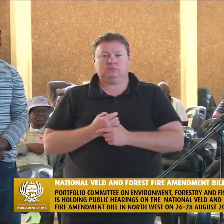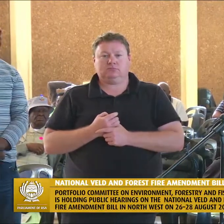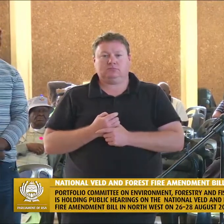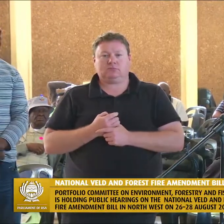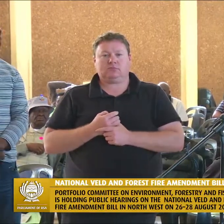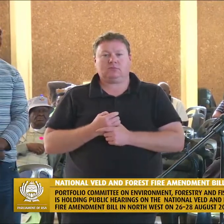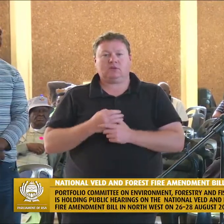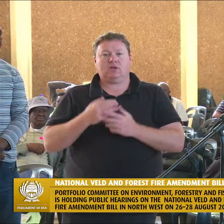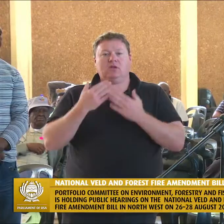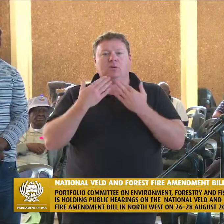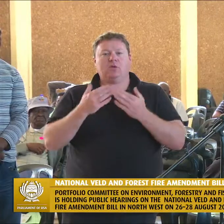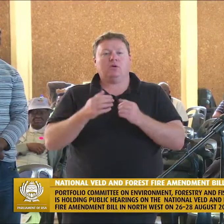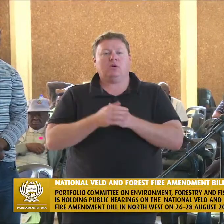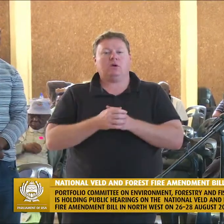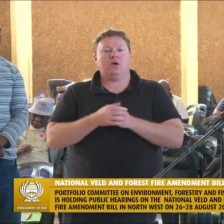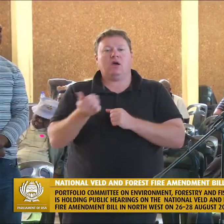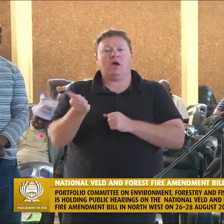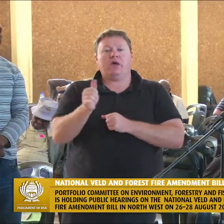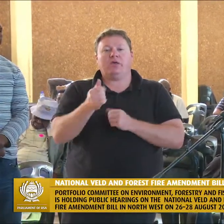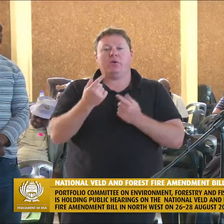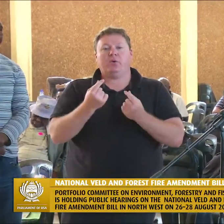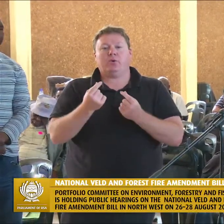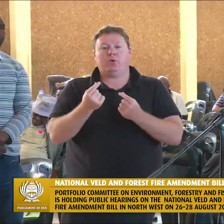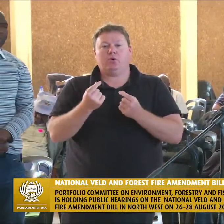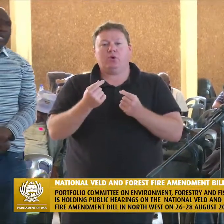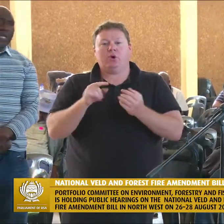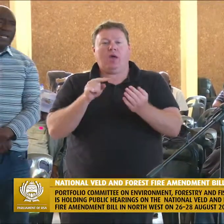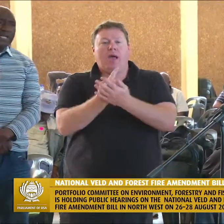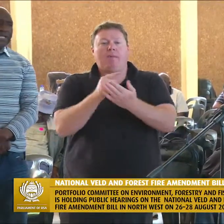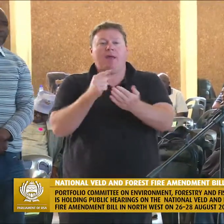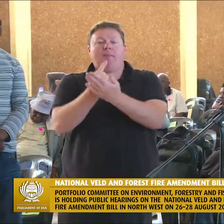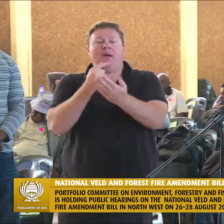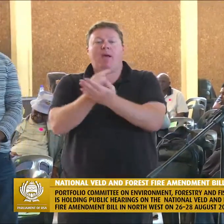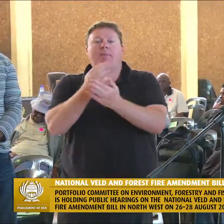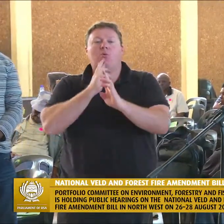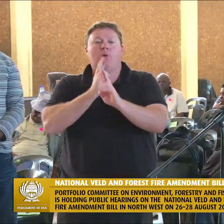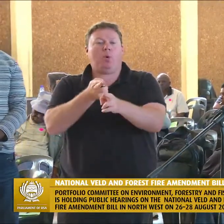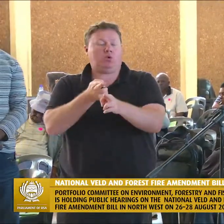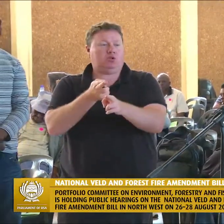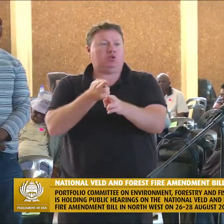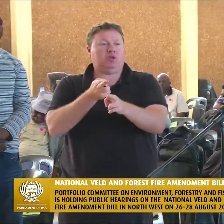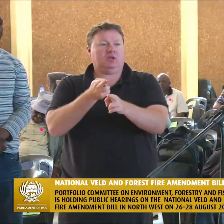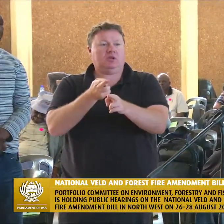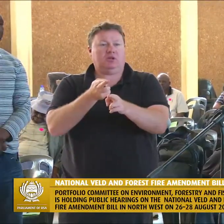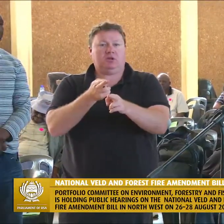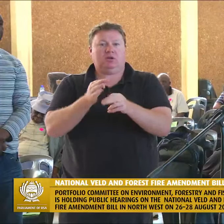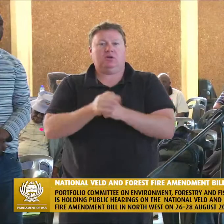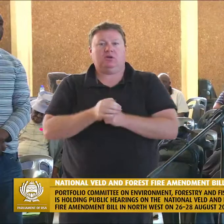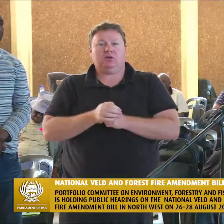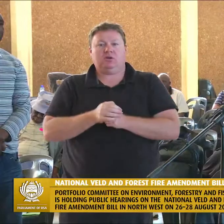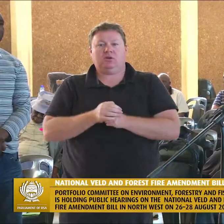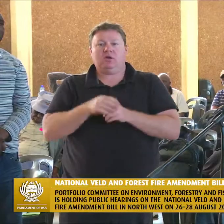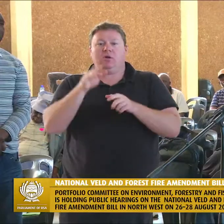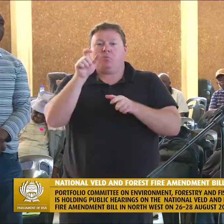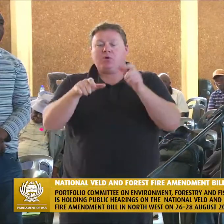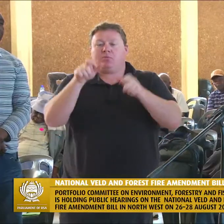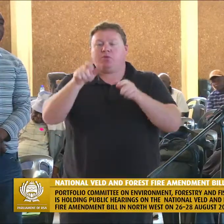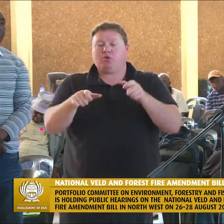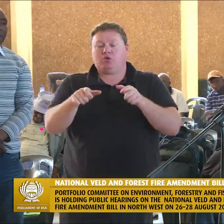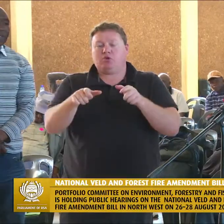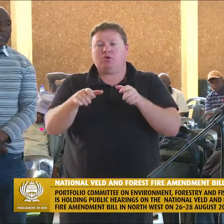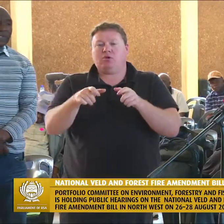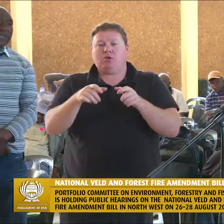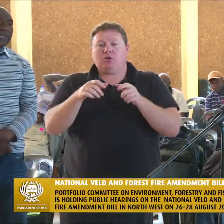thank you and i think the other thing has to do with incident reporting when we get to check some of the so-called official statistics that you are